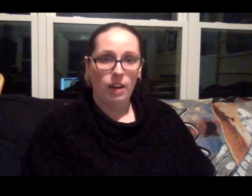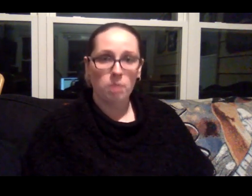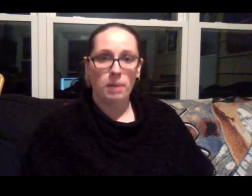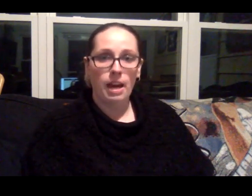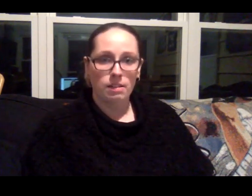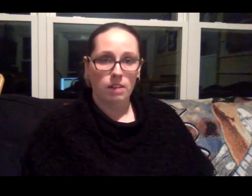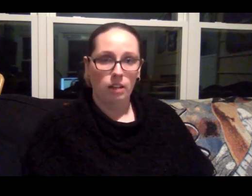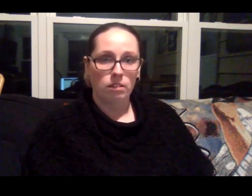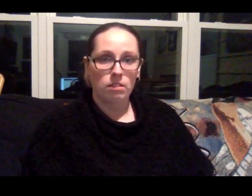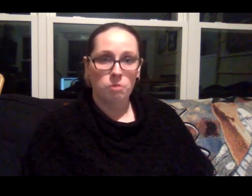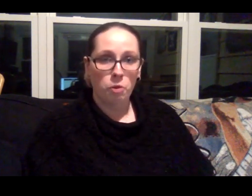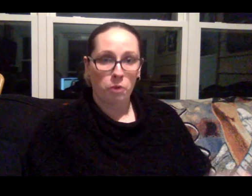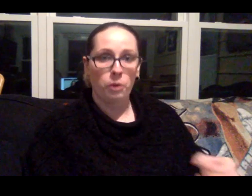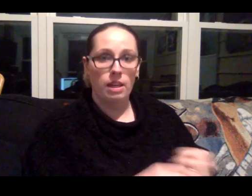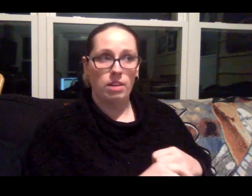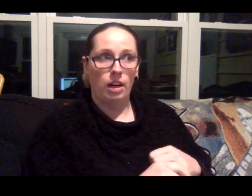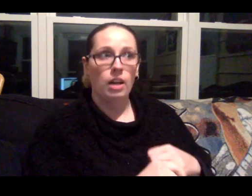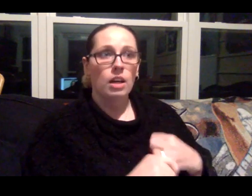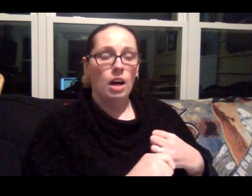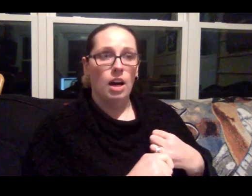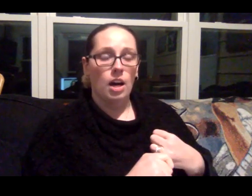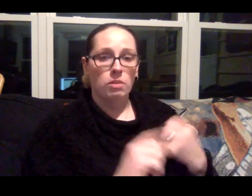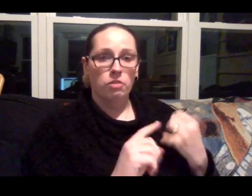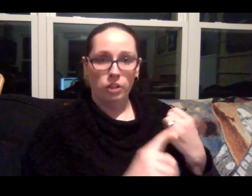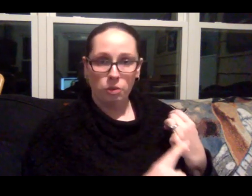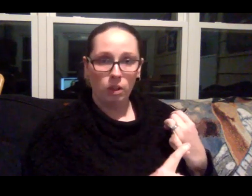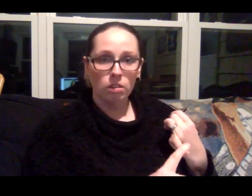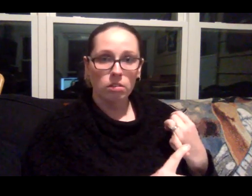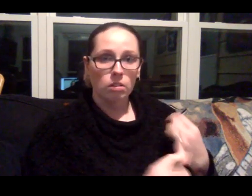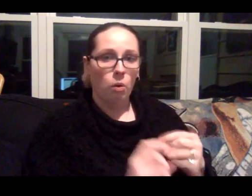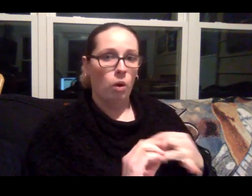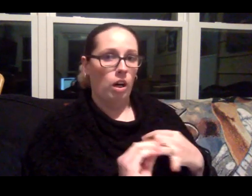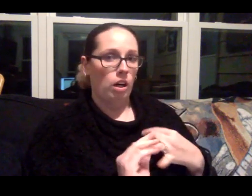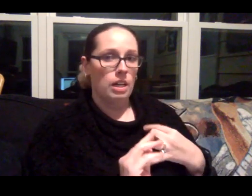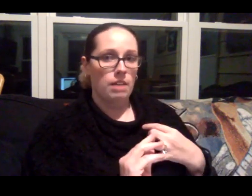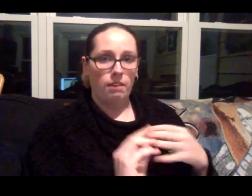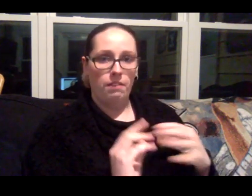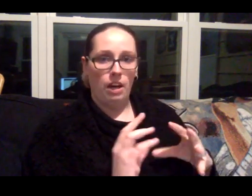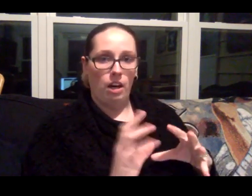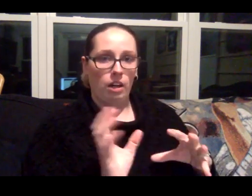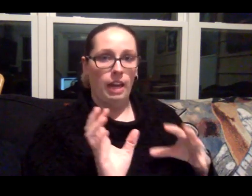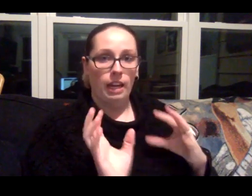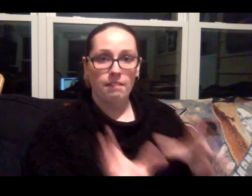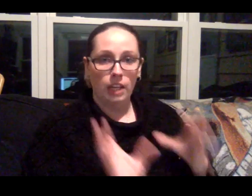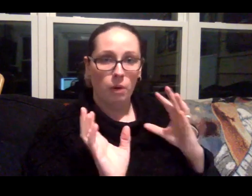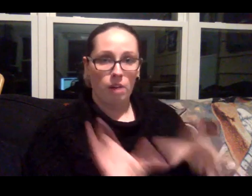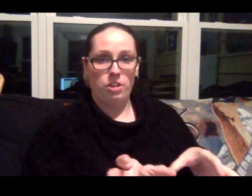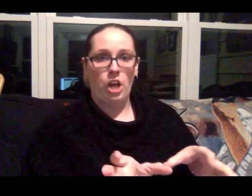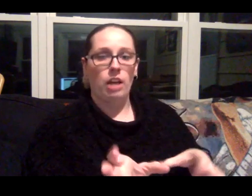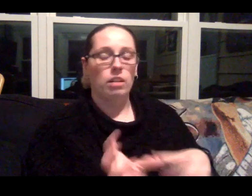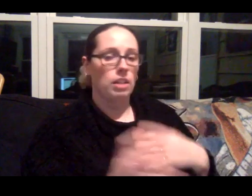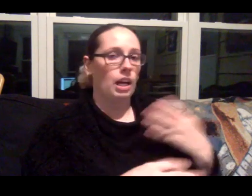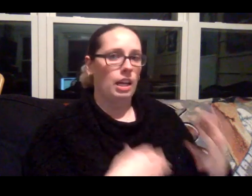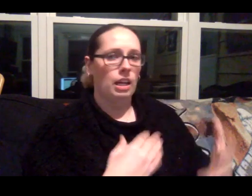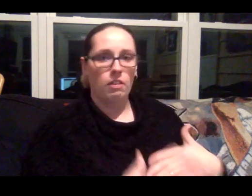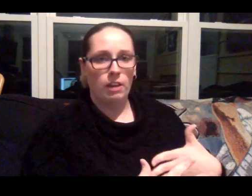teletherapy as a, through either, um, virtual or even if they're getting a video of the